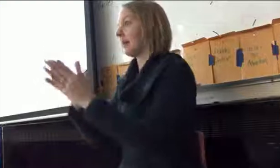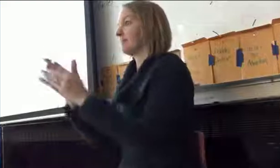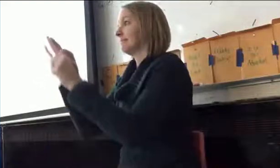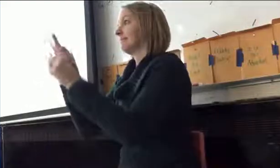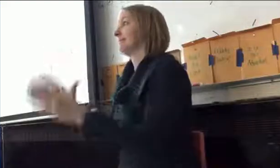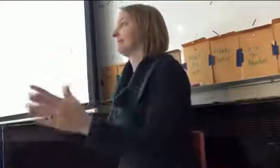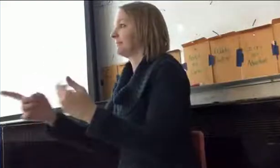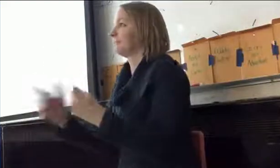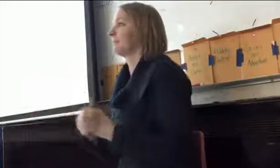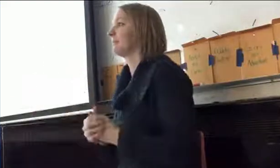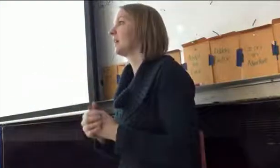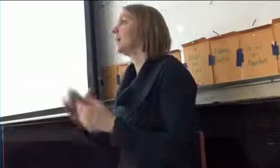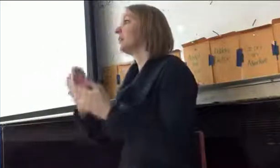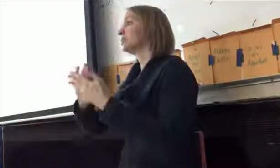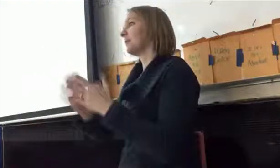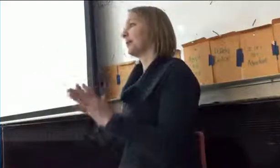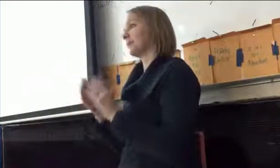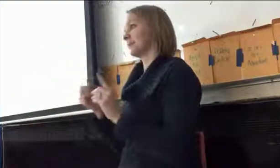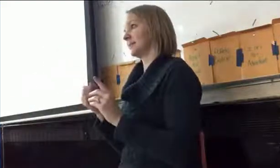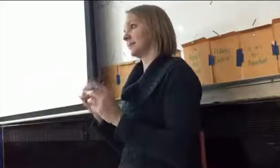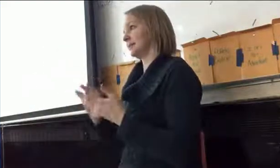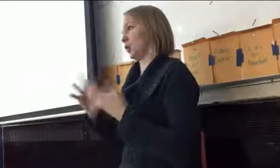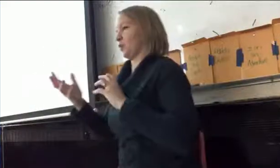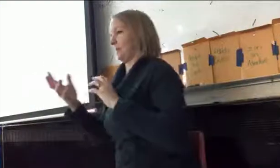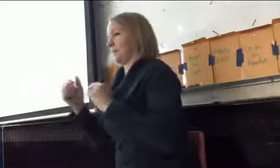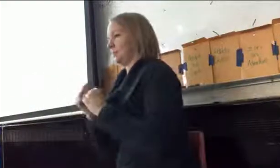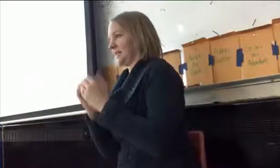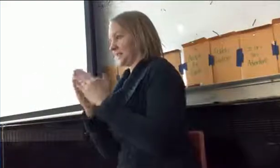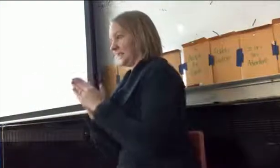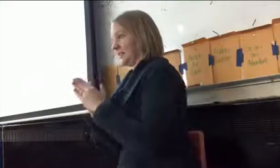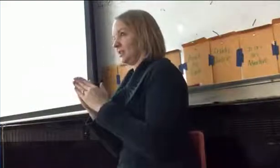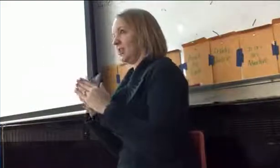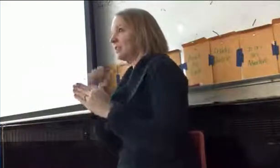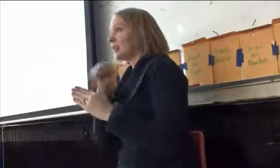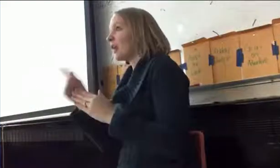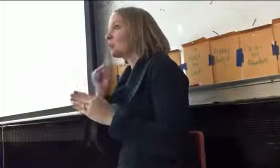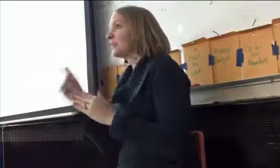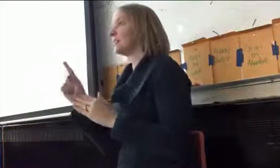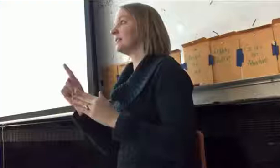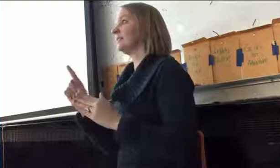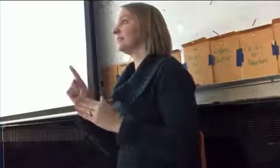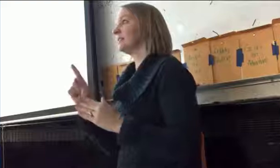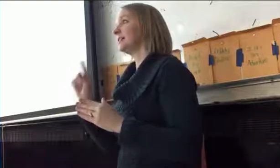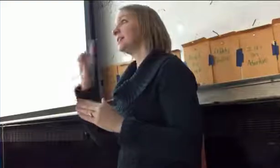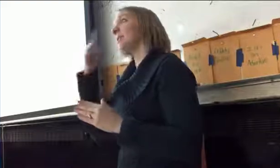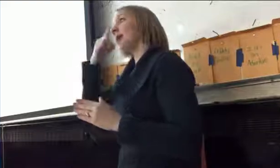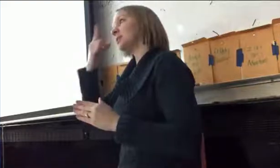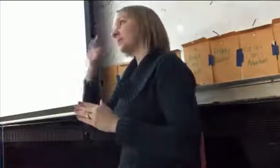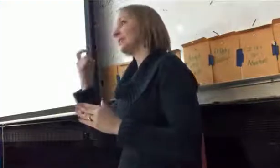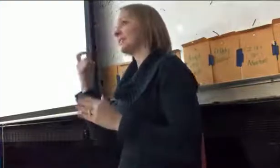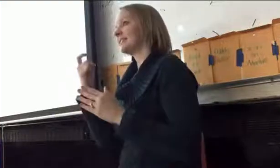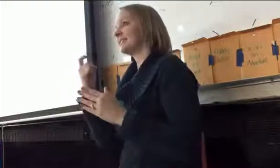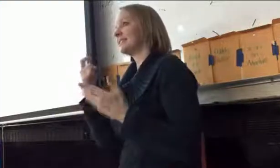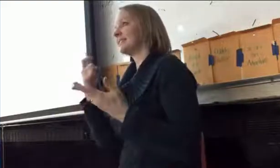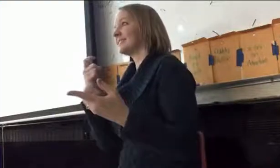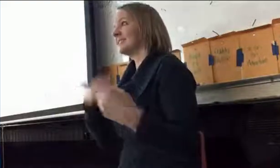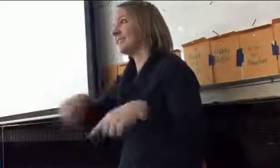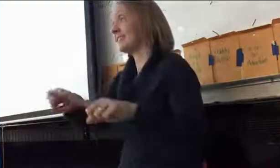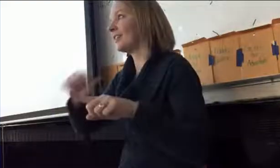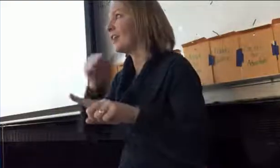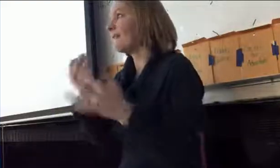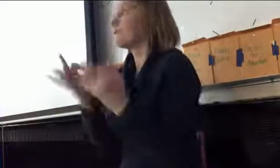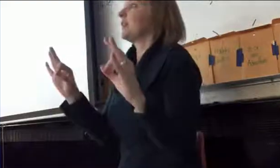elections. Now, basically, this becomes corruptness in the cities. There's no real democracy because nobody's choosing it. The political machines are.